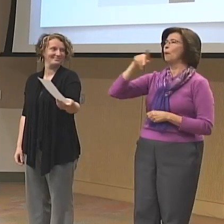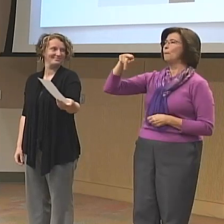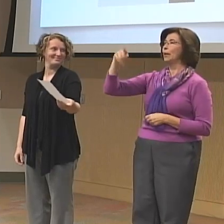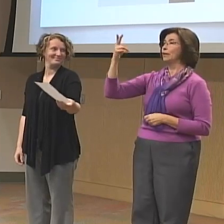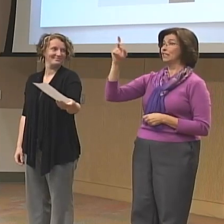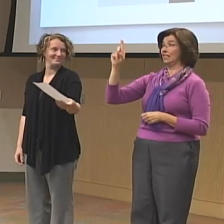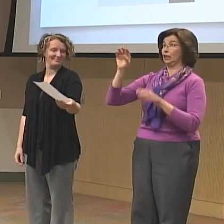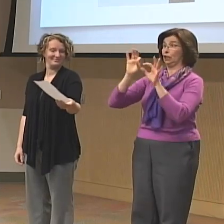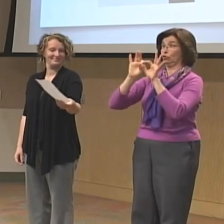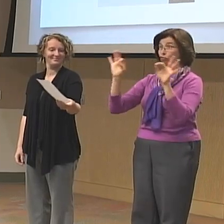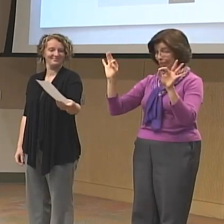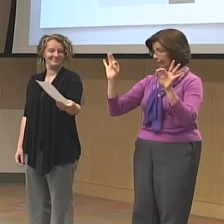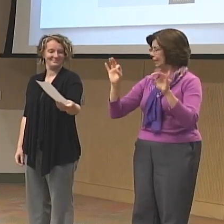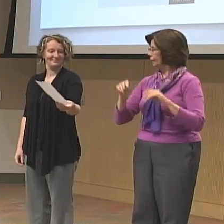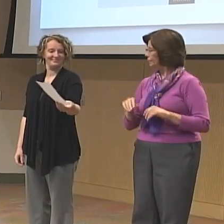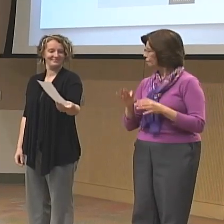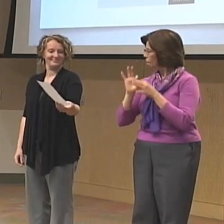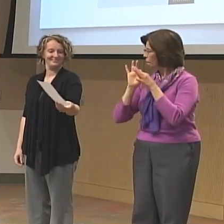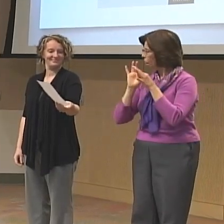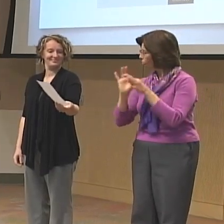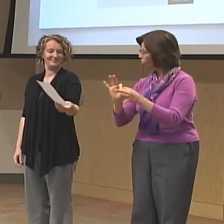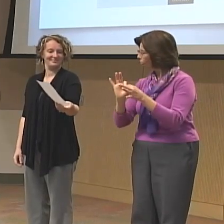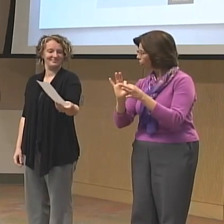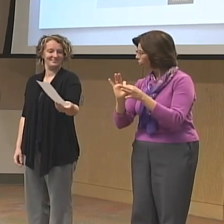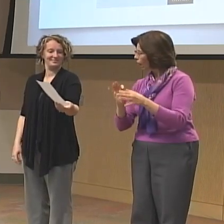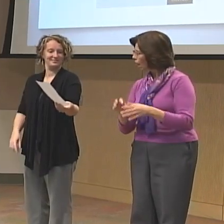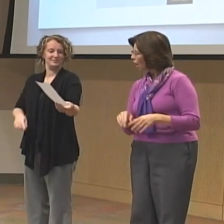He got his PhD in